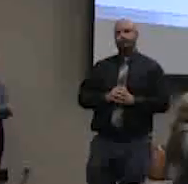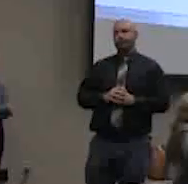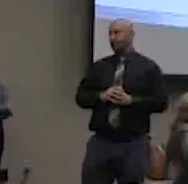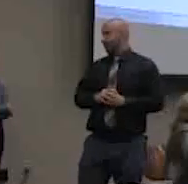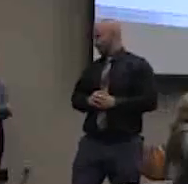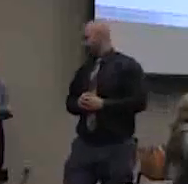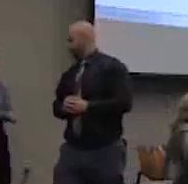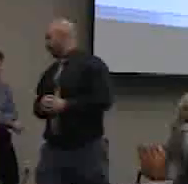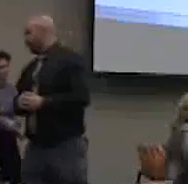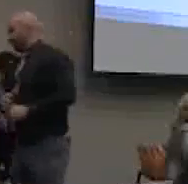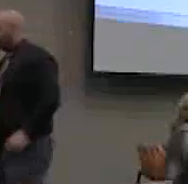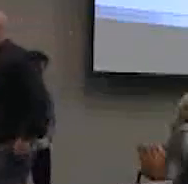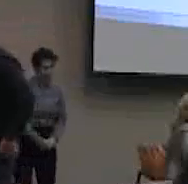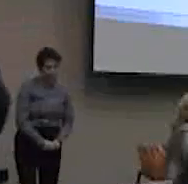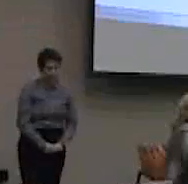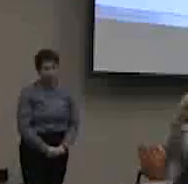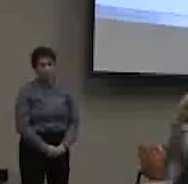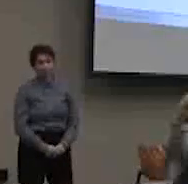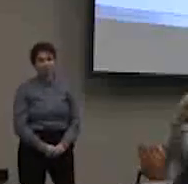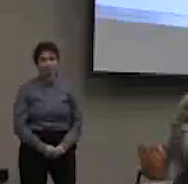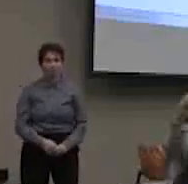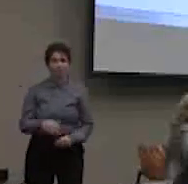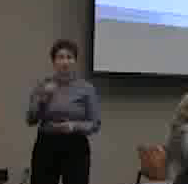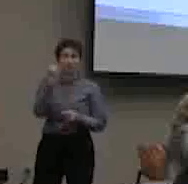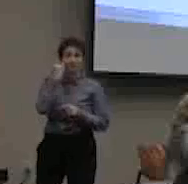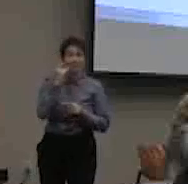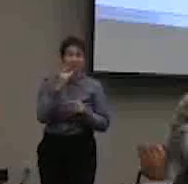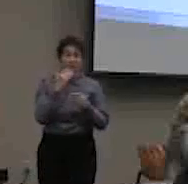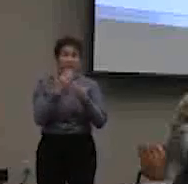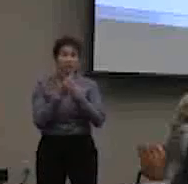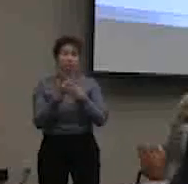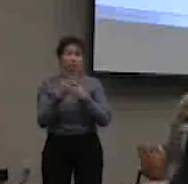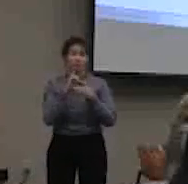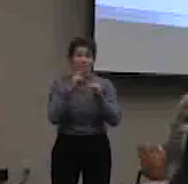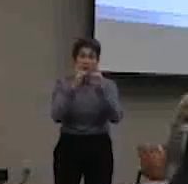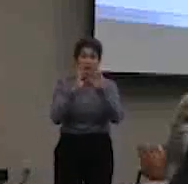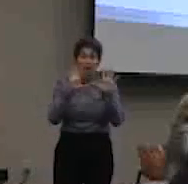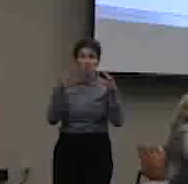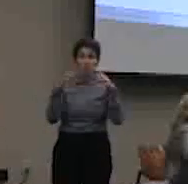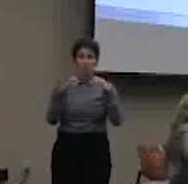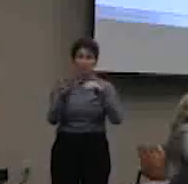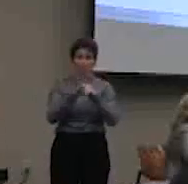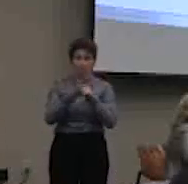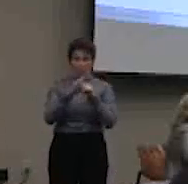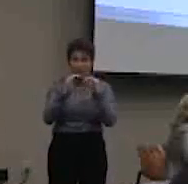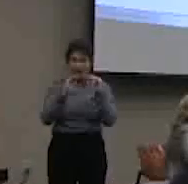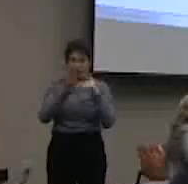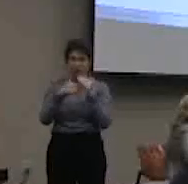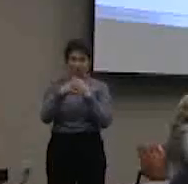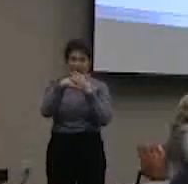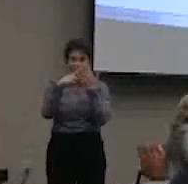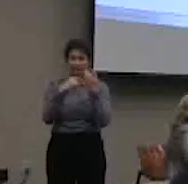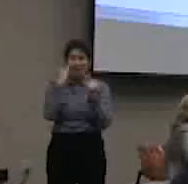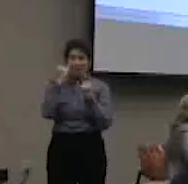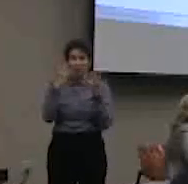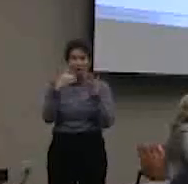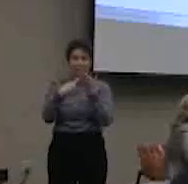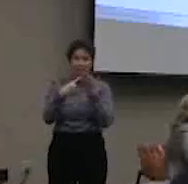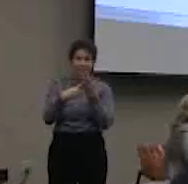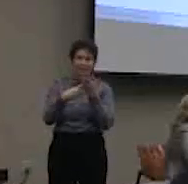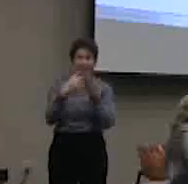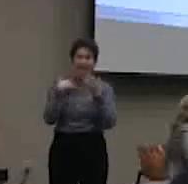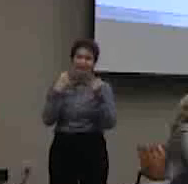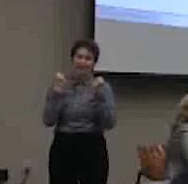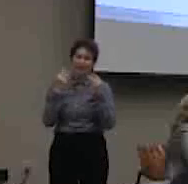But by having strong and respected groups at the local level, and all these ideas that we're talking about already, and there's so many more, by having this